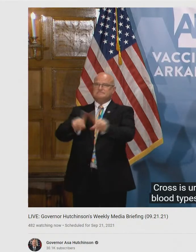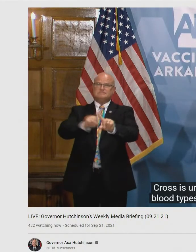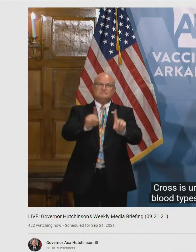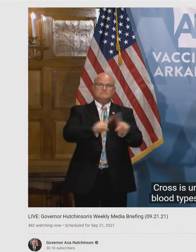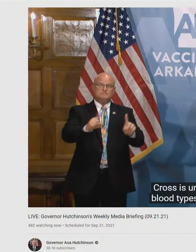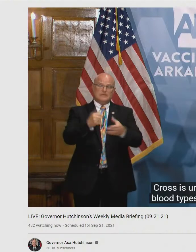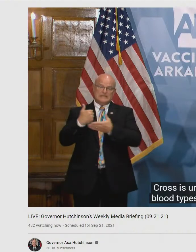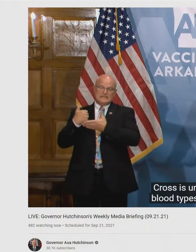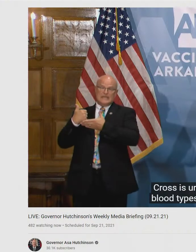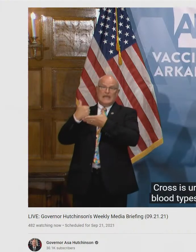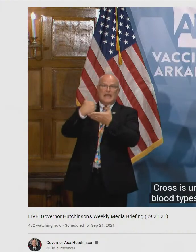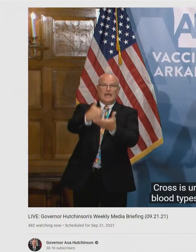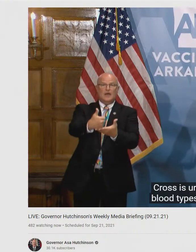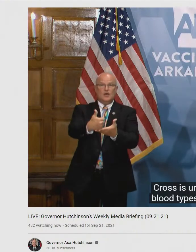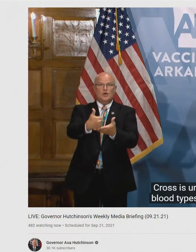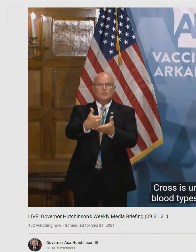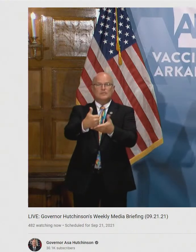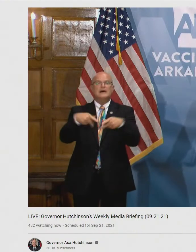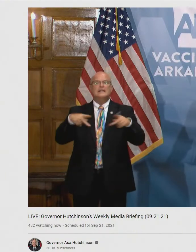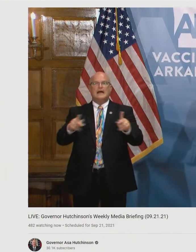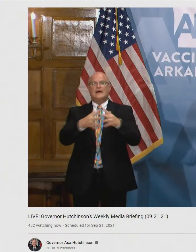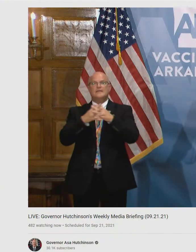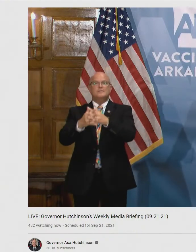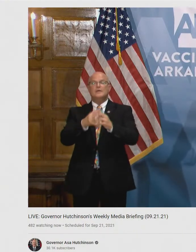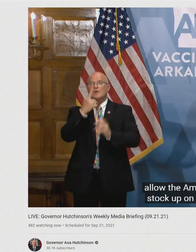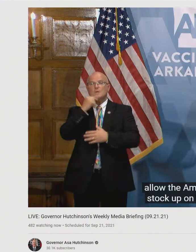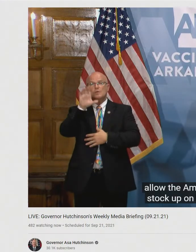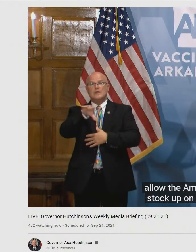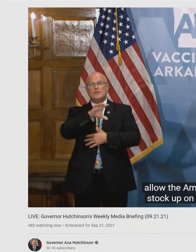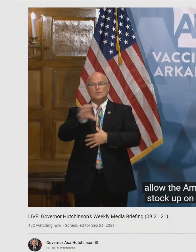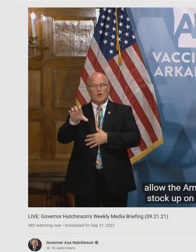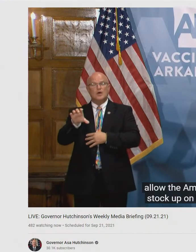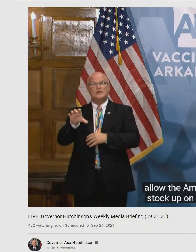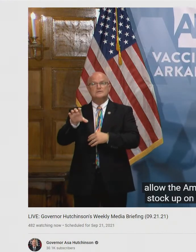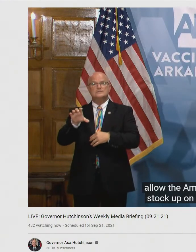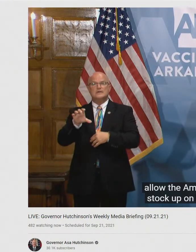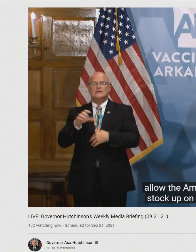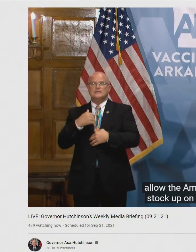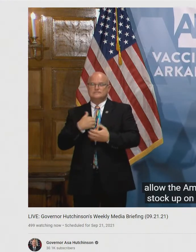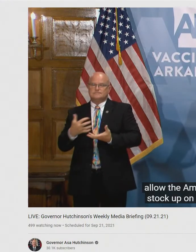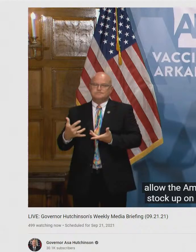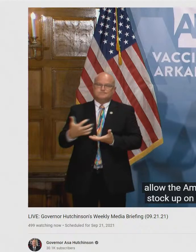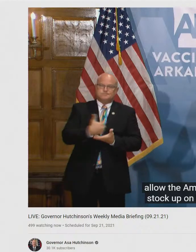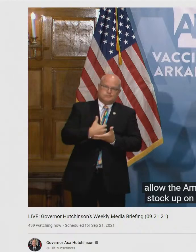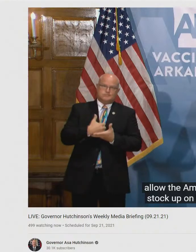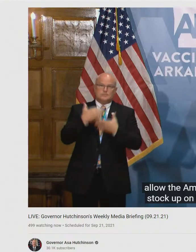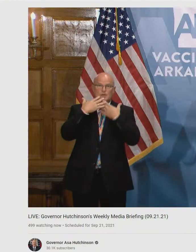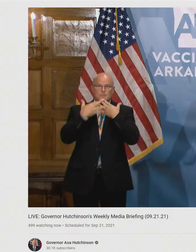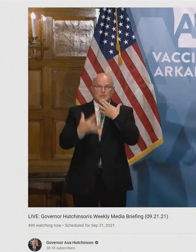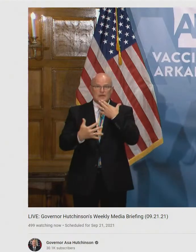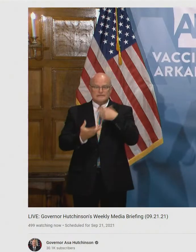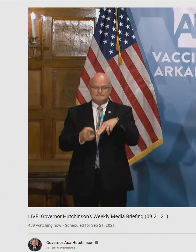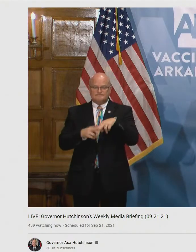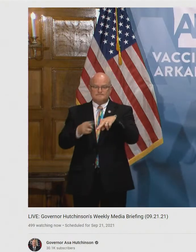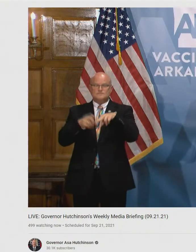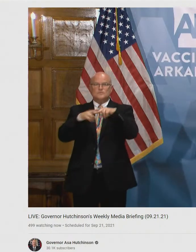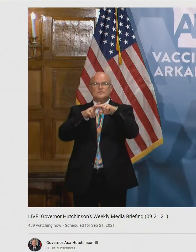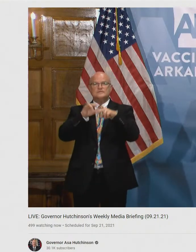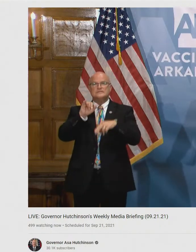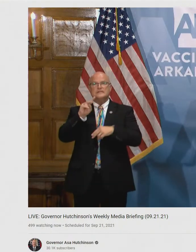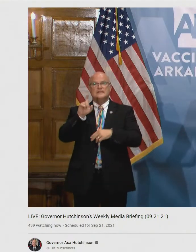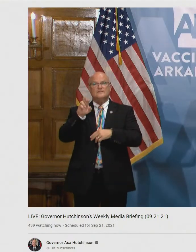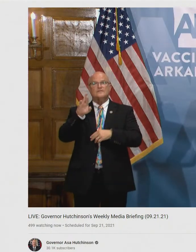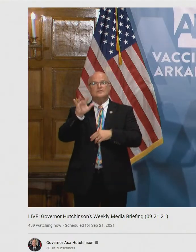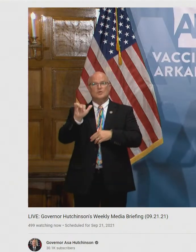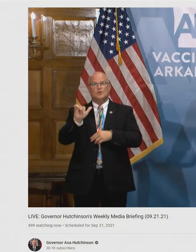help allow the American Red Cross to stock up on blood and increase their inventory. During